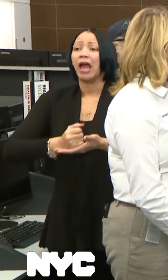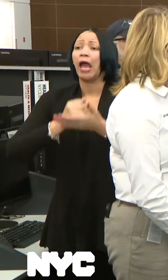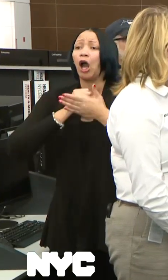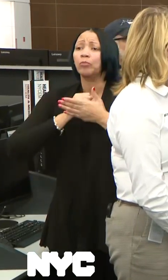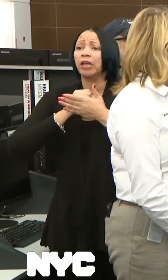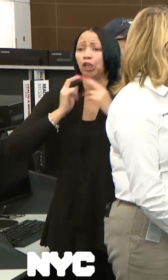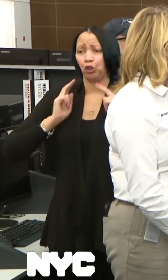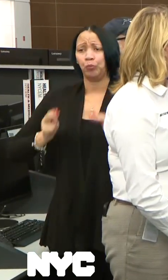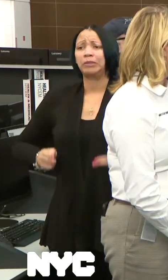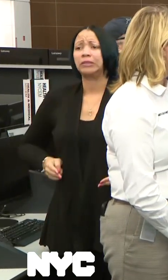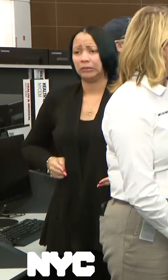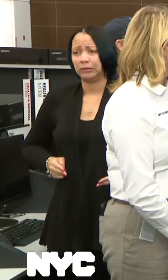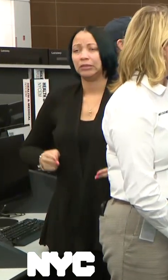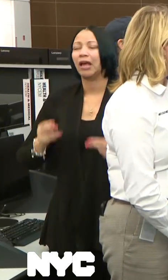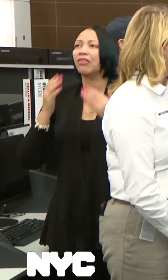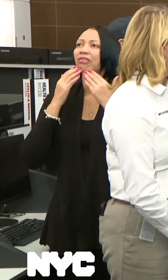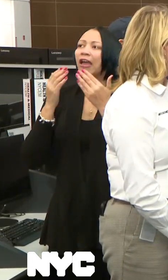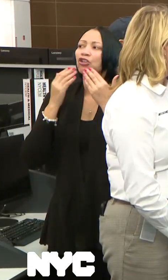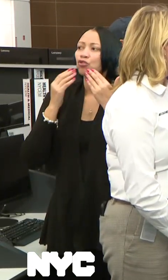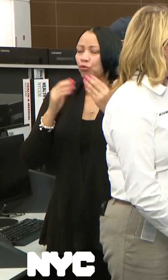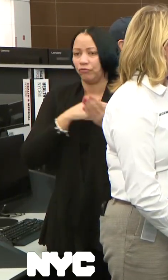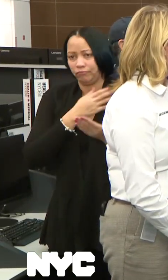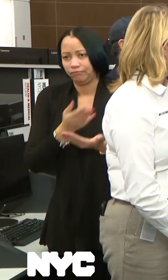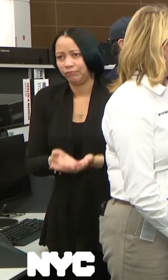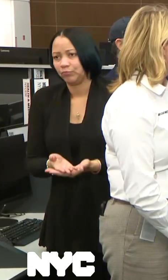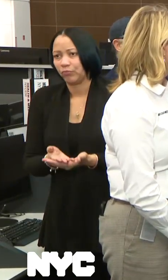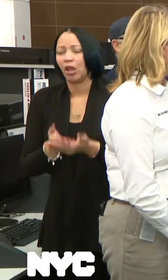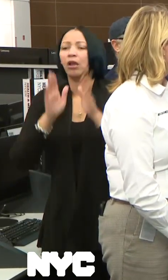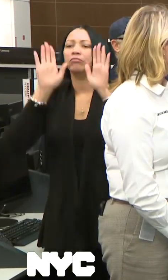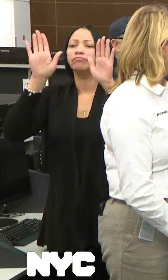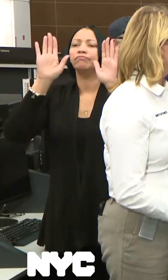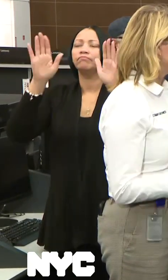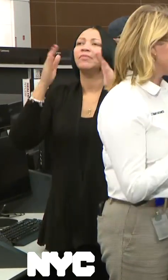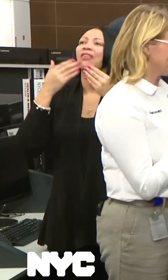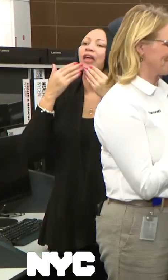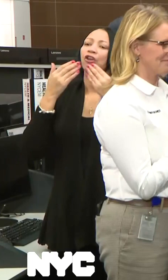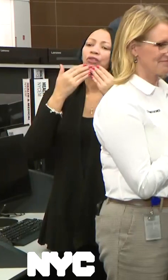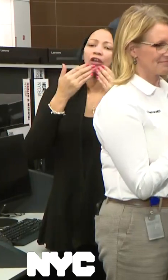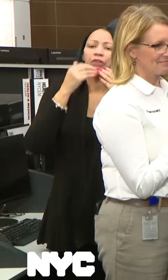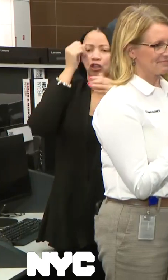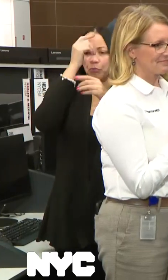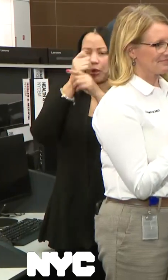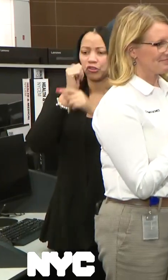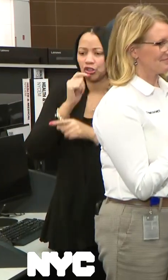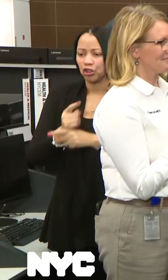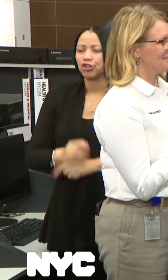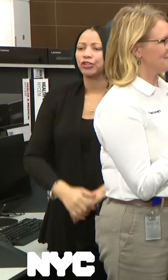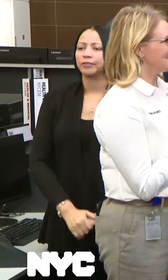arrived. You're doing something absolutely wonderful. Thank you, brothers and sisters. Thank you. Thank you.